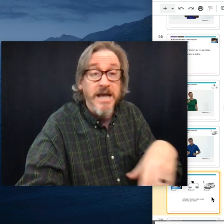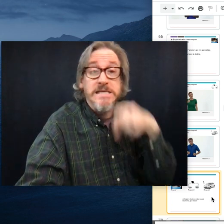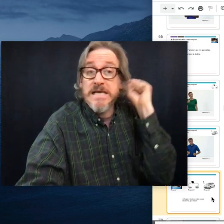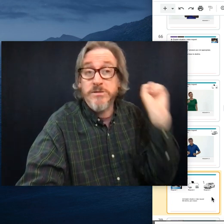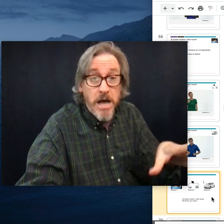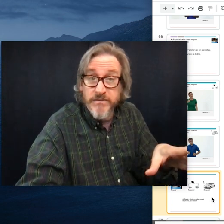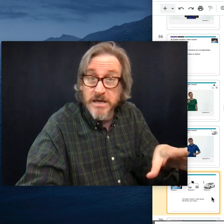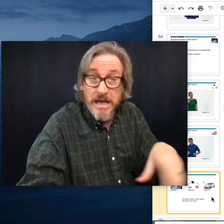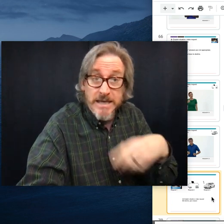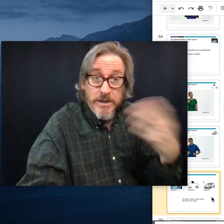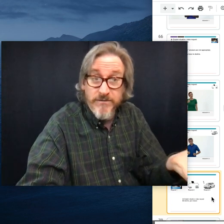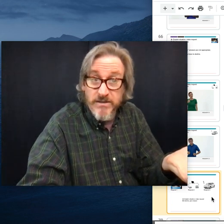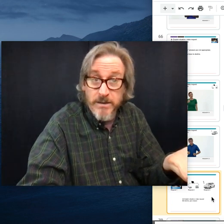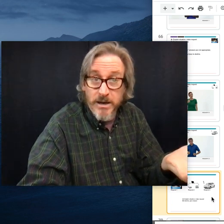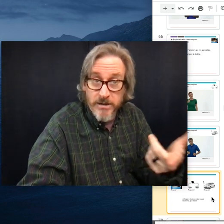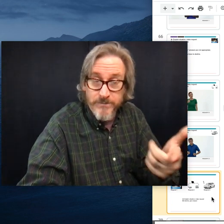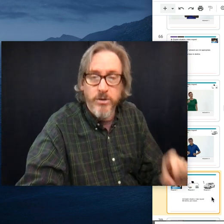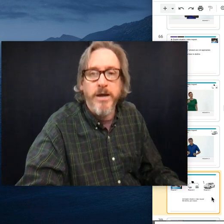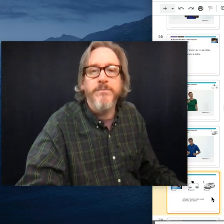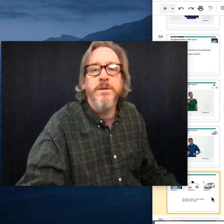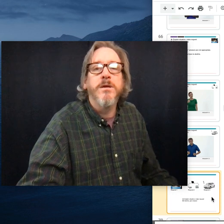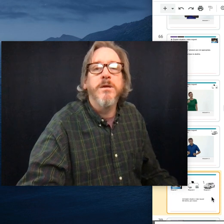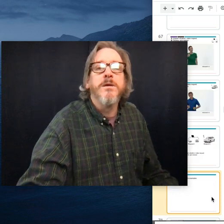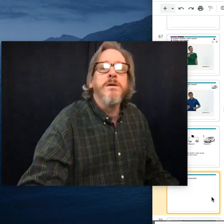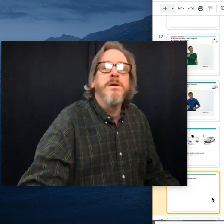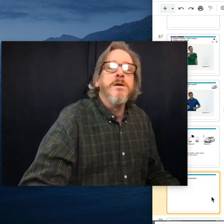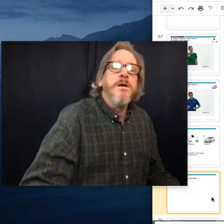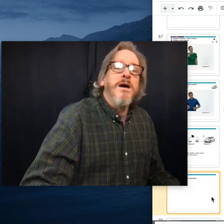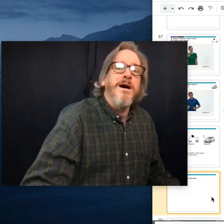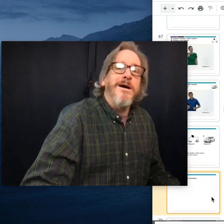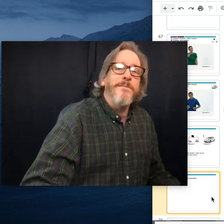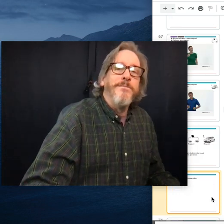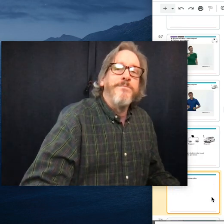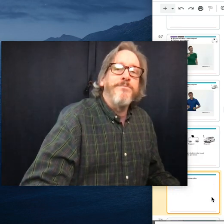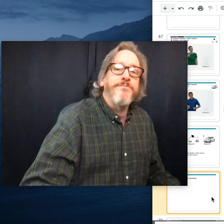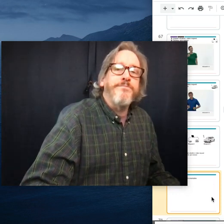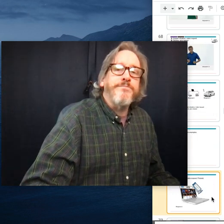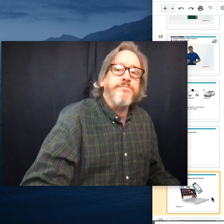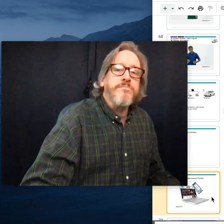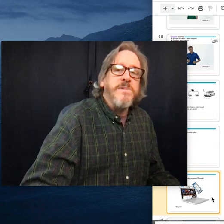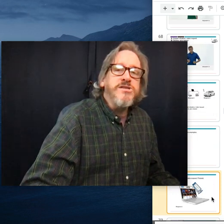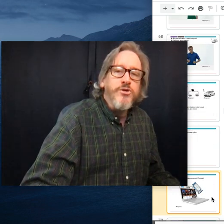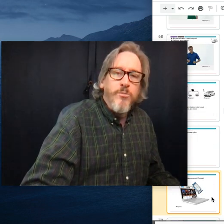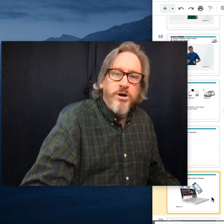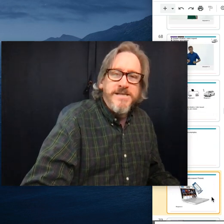do like, sorry, sorry on either side. Act like a Canadian. Apologize for everything.